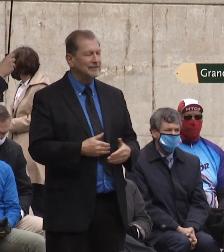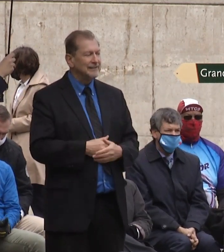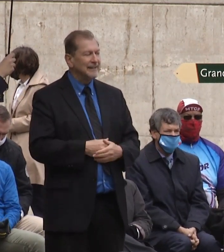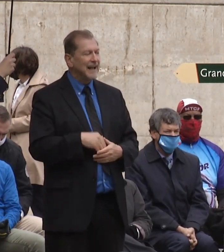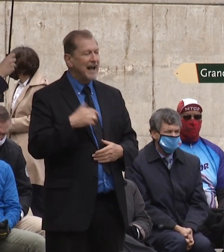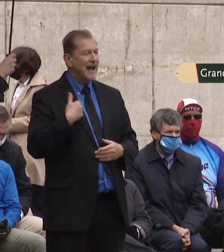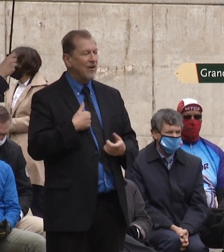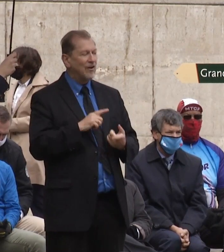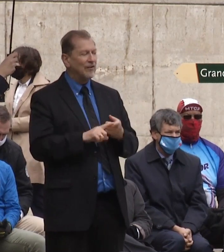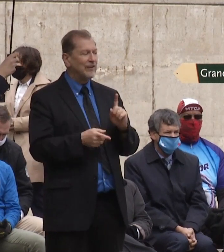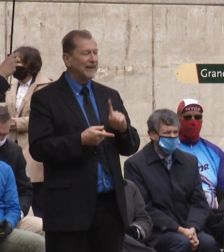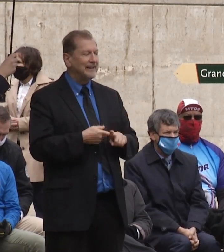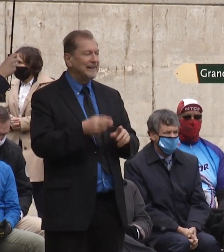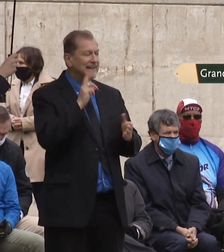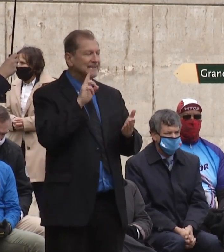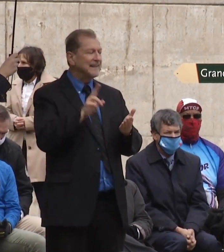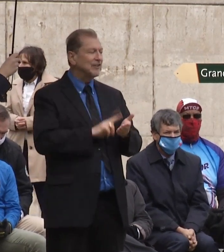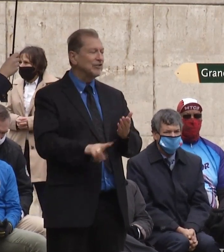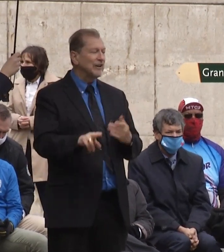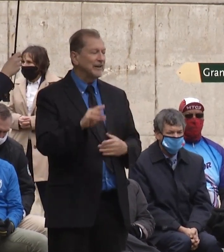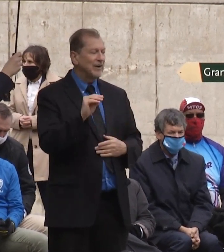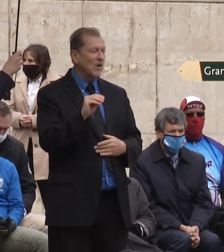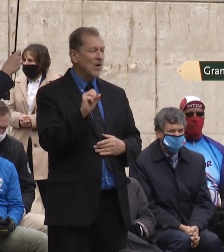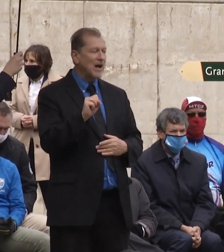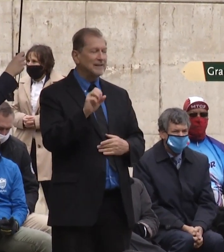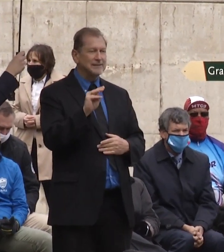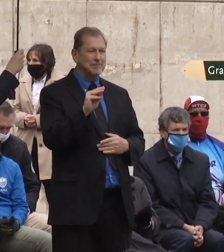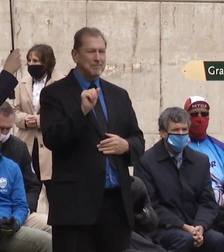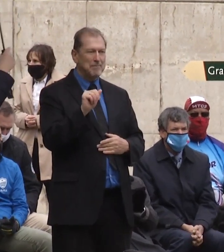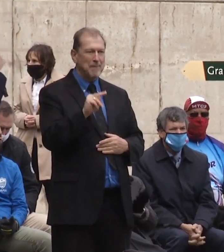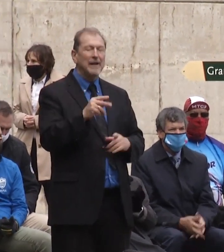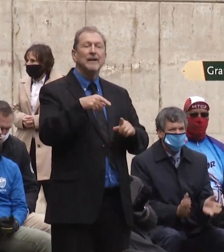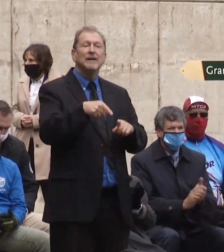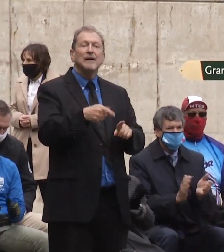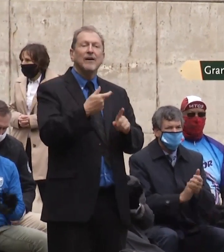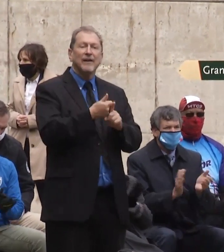and partner, Secretary Osman from the Illinois Department of Transportation.